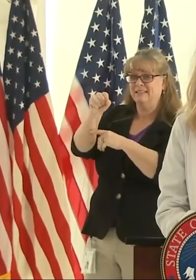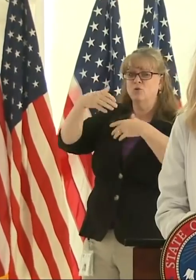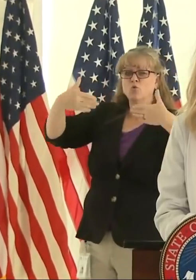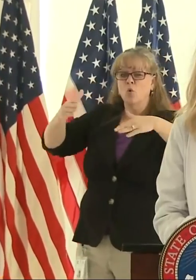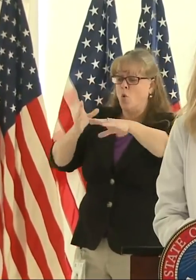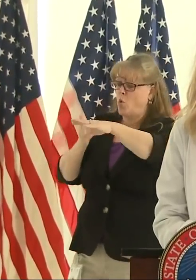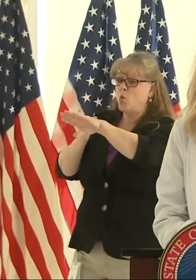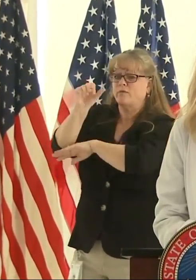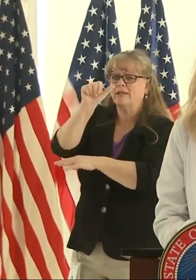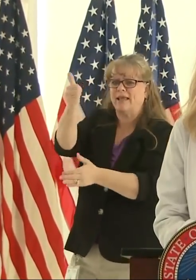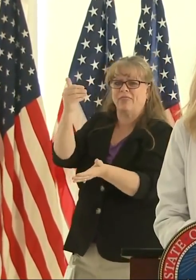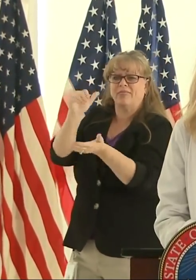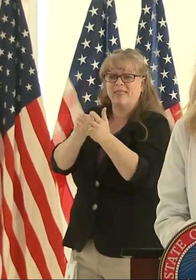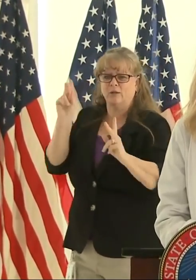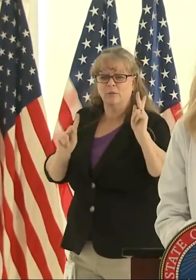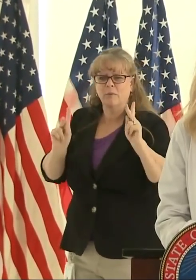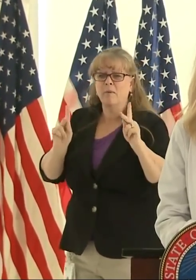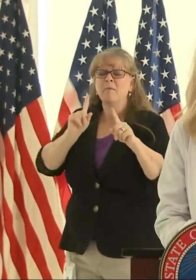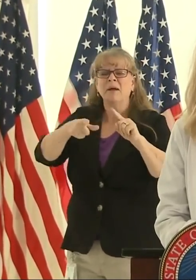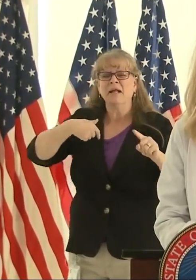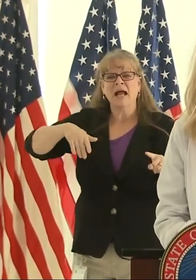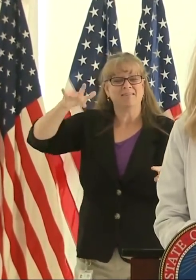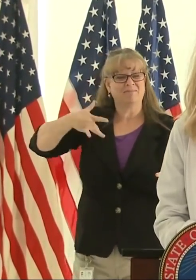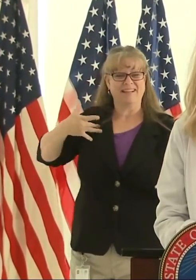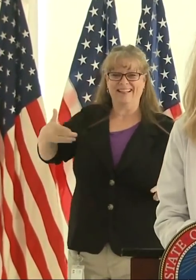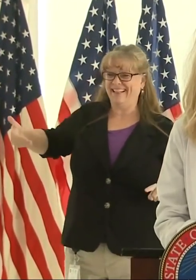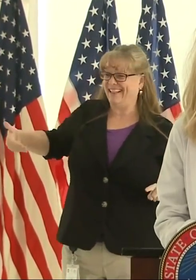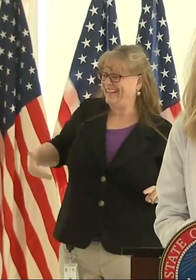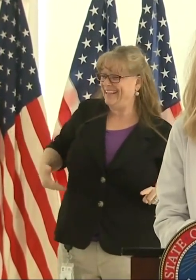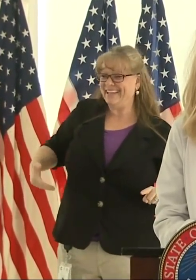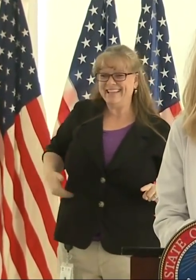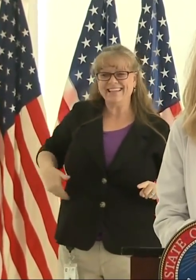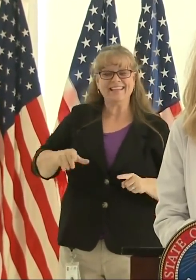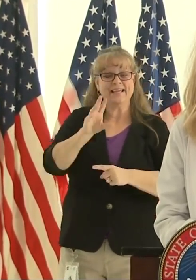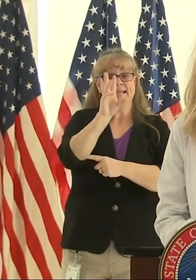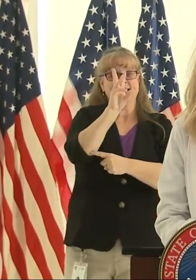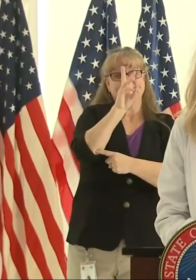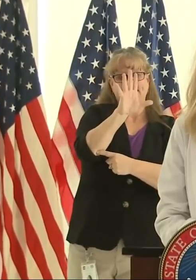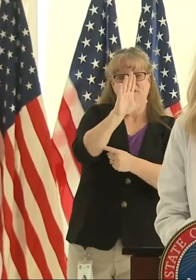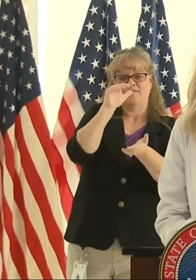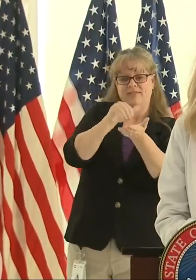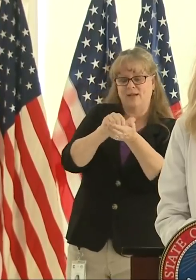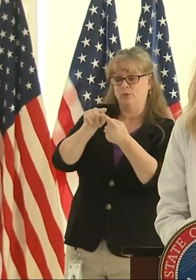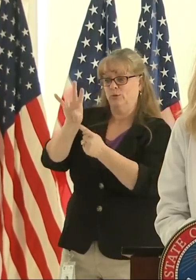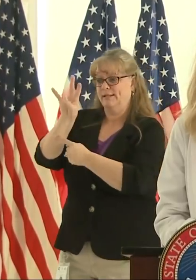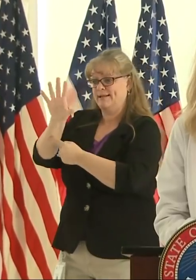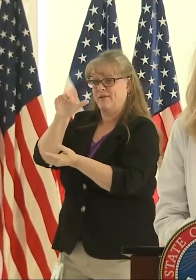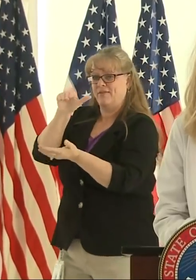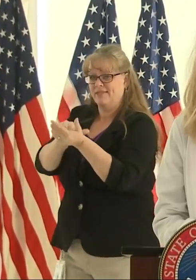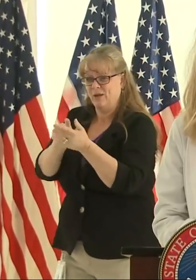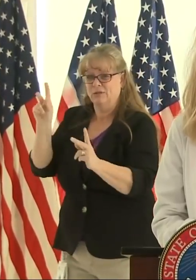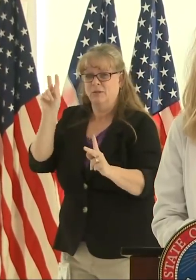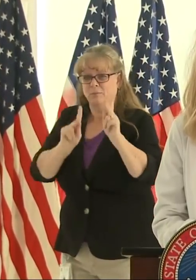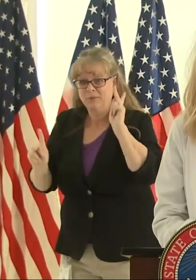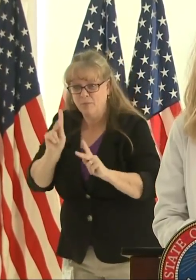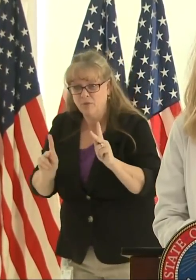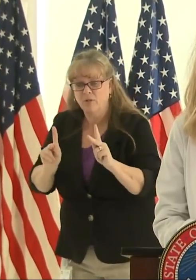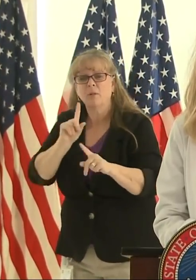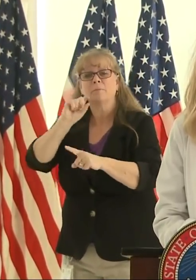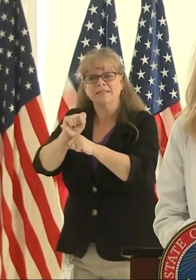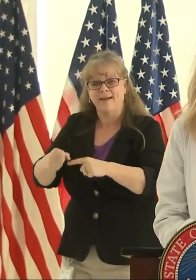number is actually probably closer to 65,000 or 75,000 as this figure shows. And that is really based on the modeling work that